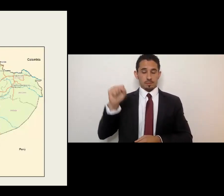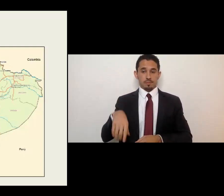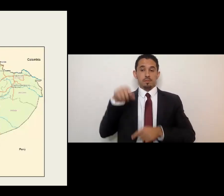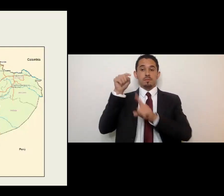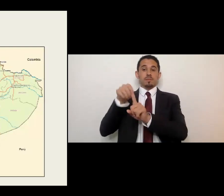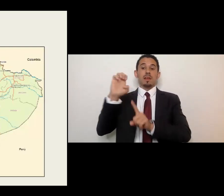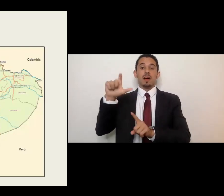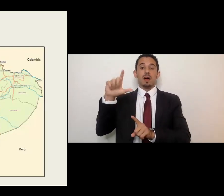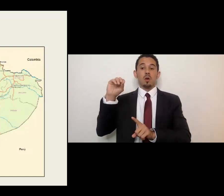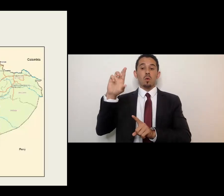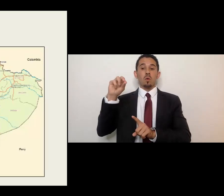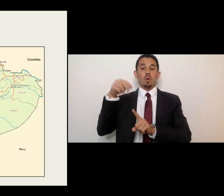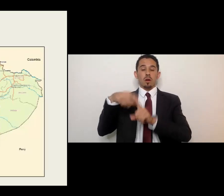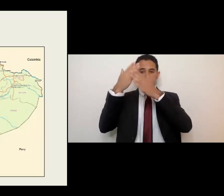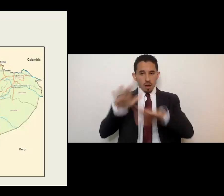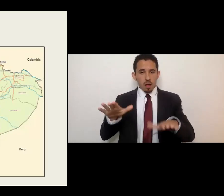24 provinces.